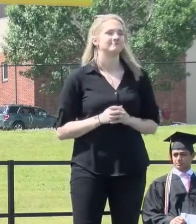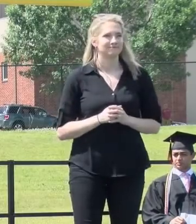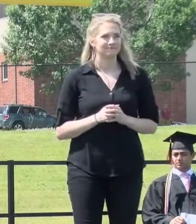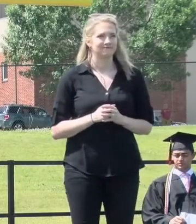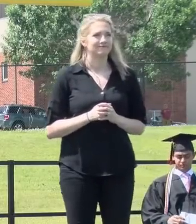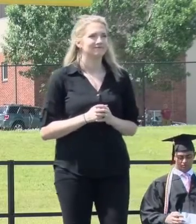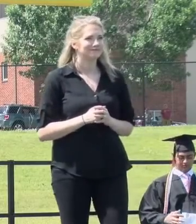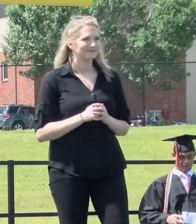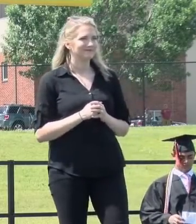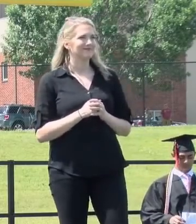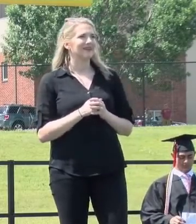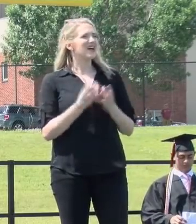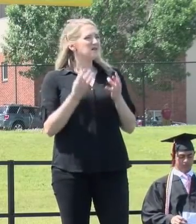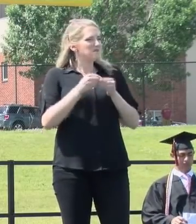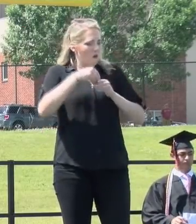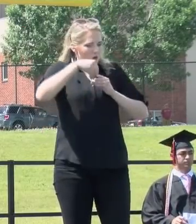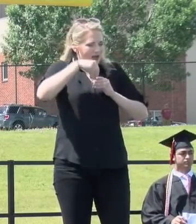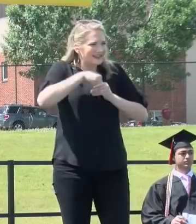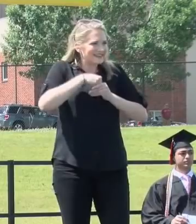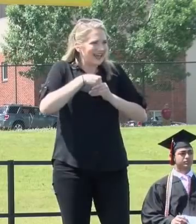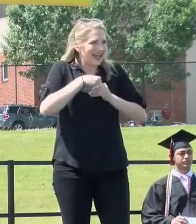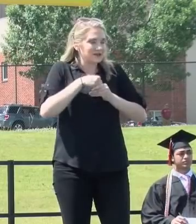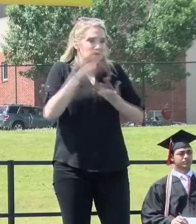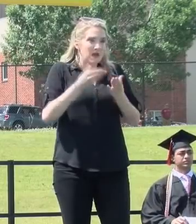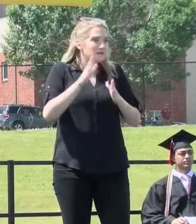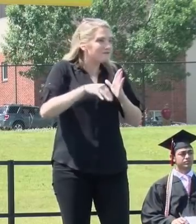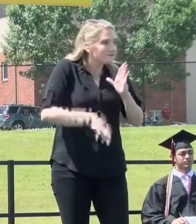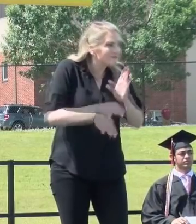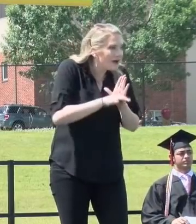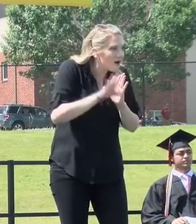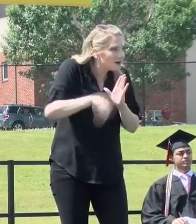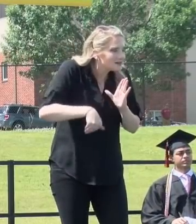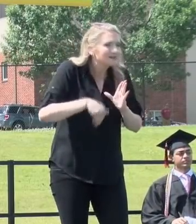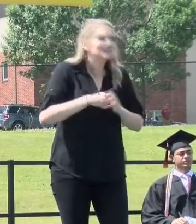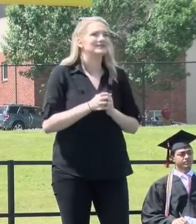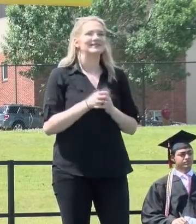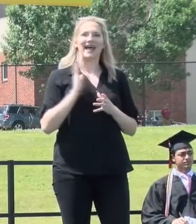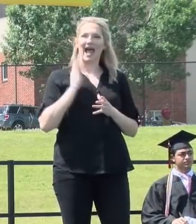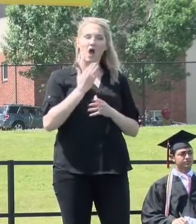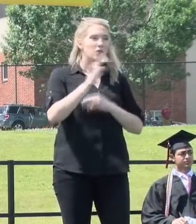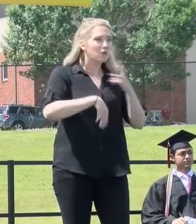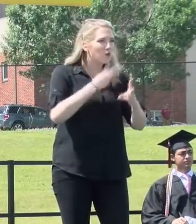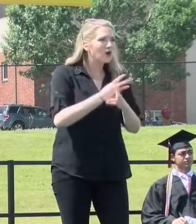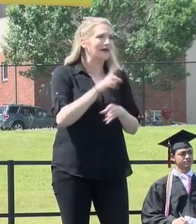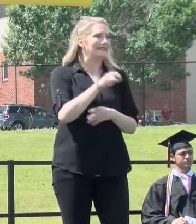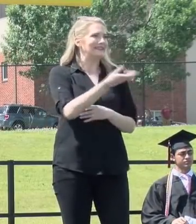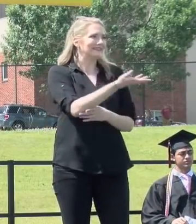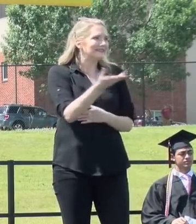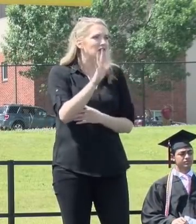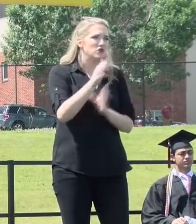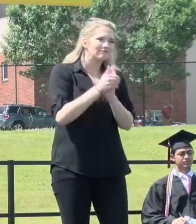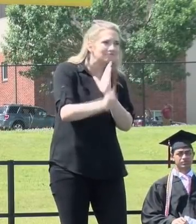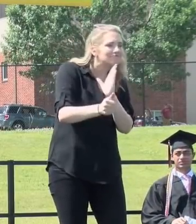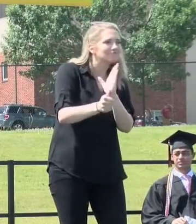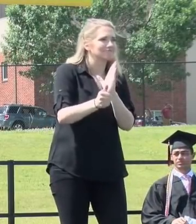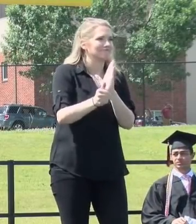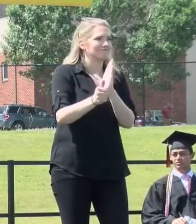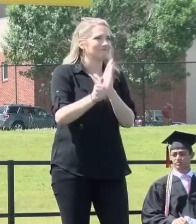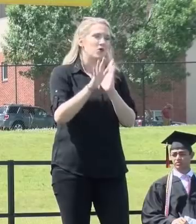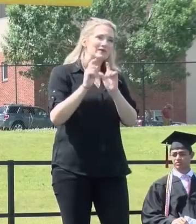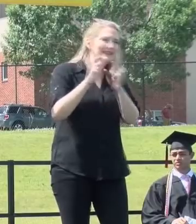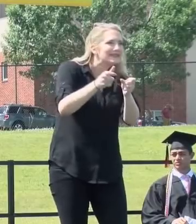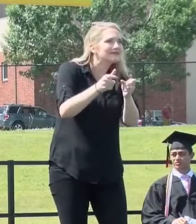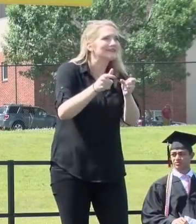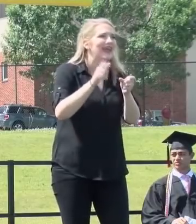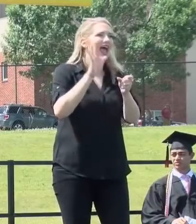is really more inside you than you know. And this world needs your gifts, your talents, and your